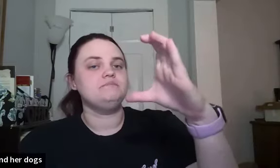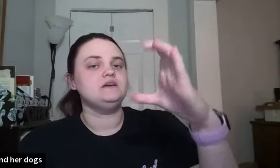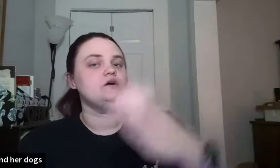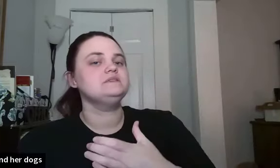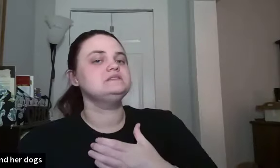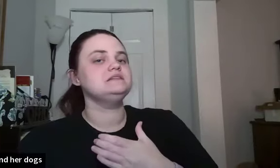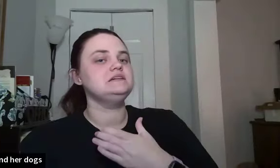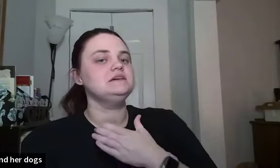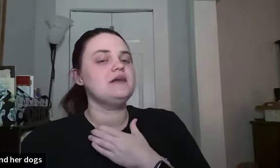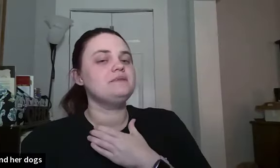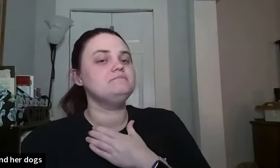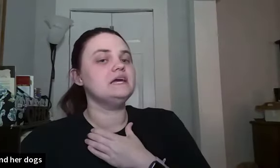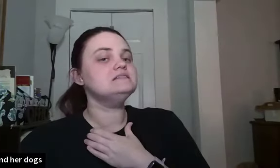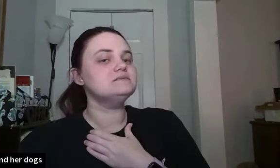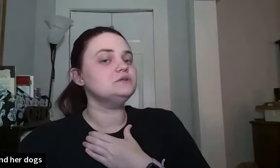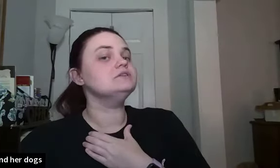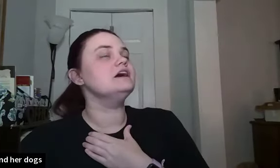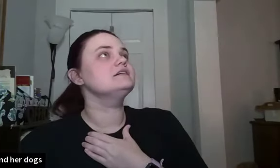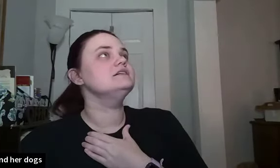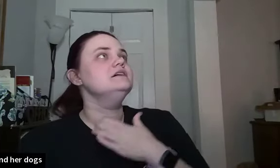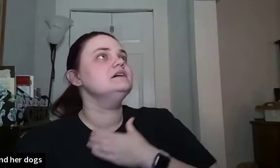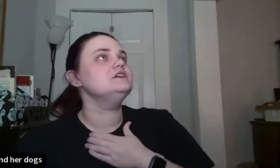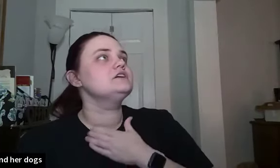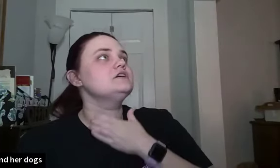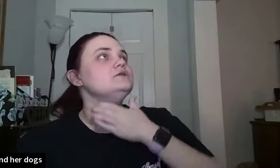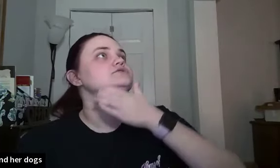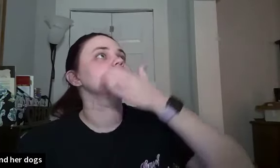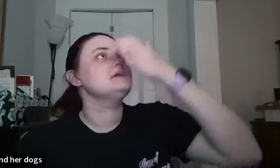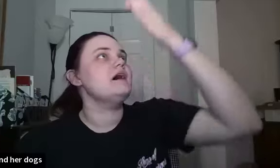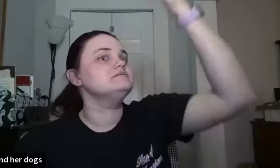big open C at the base of your neck. And you're going to go giraffe,